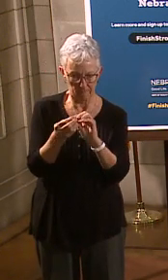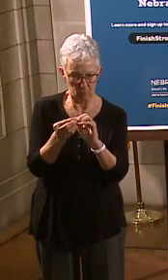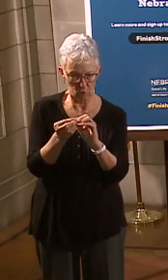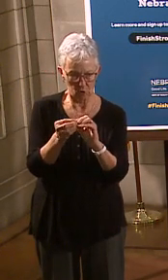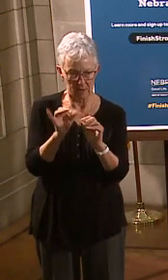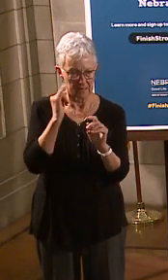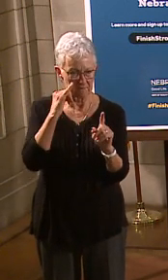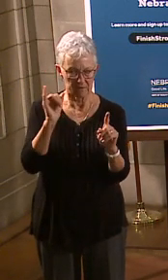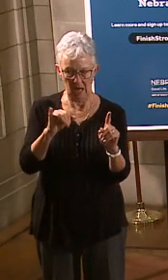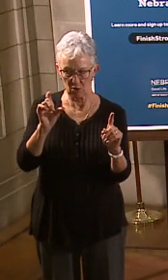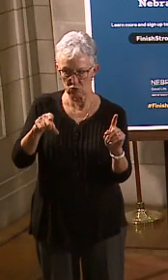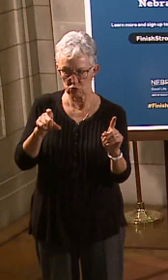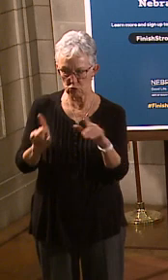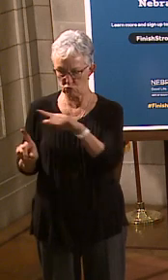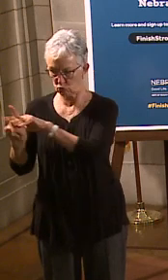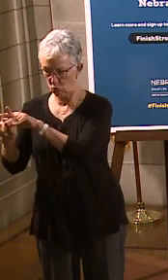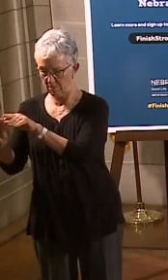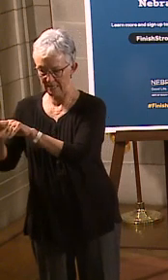historically.